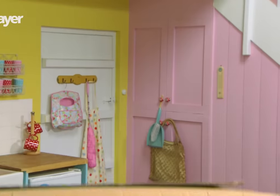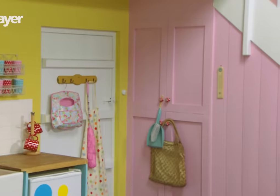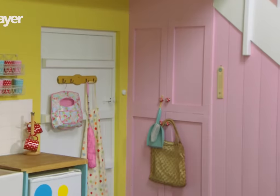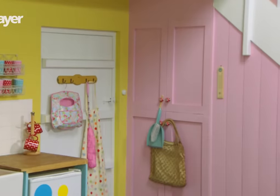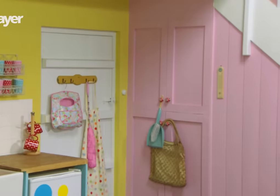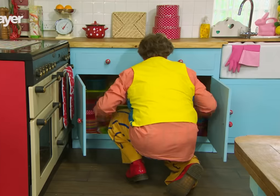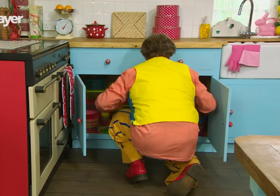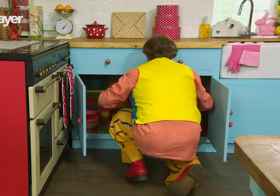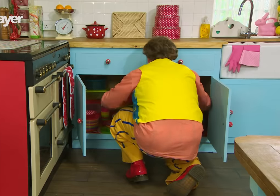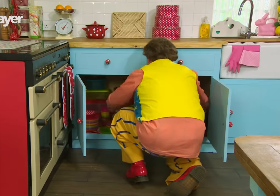Aha!